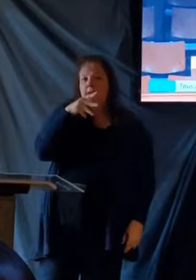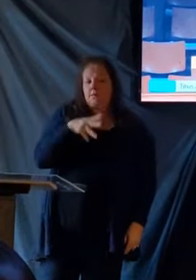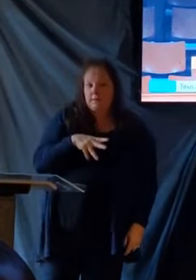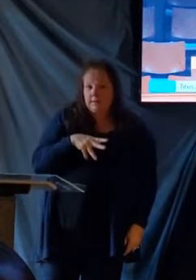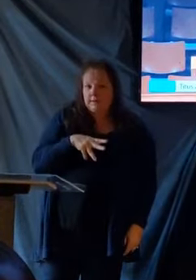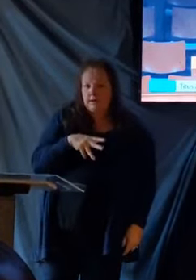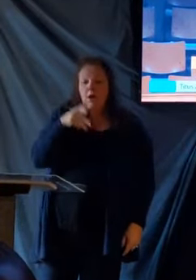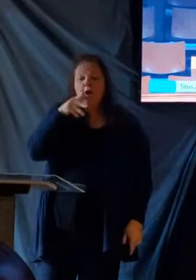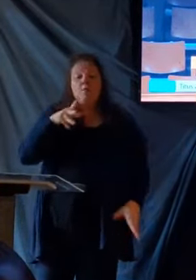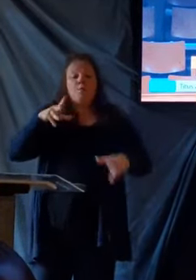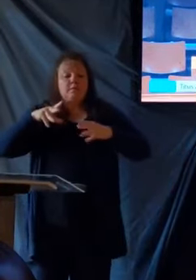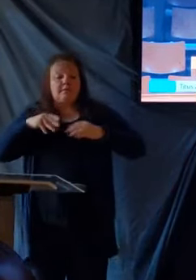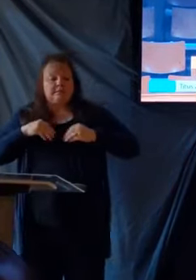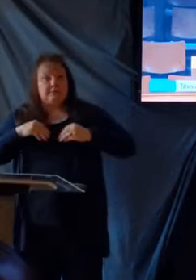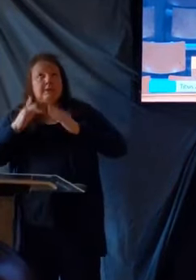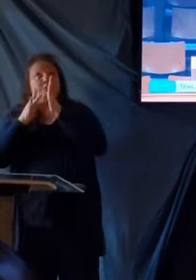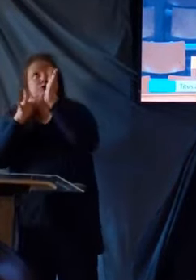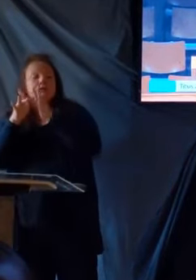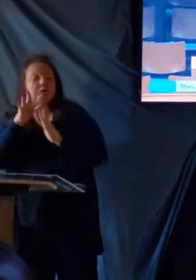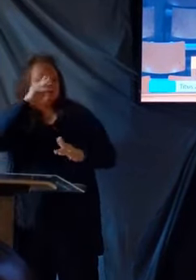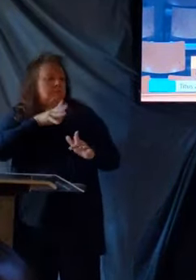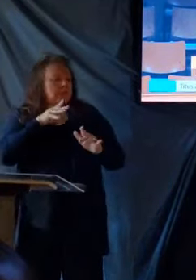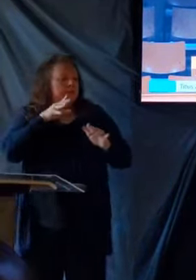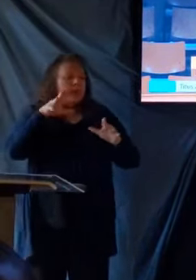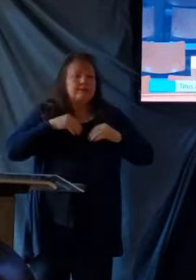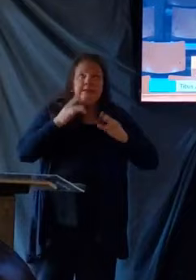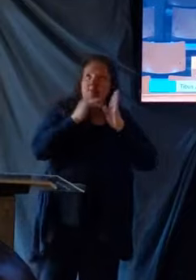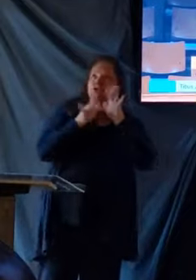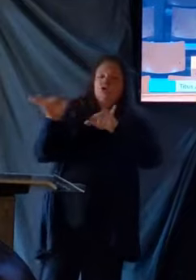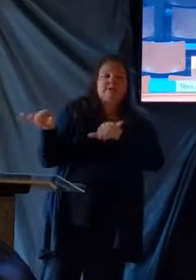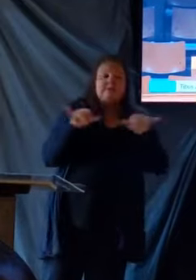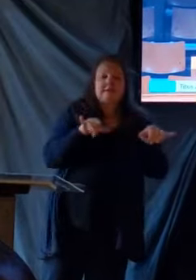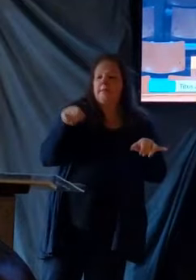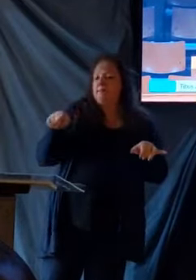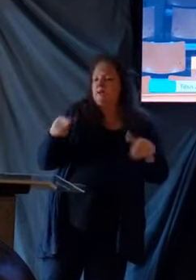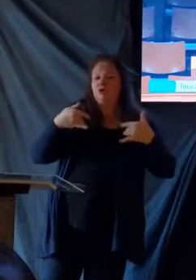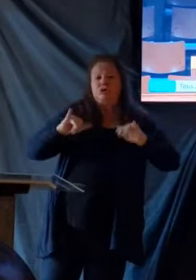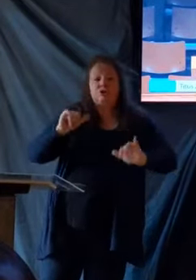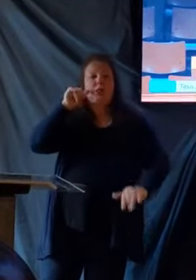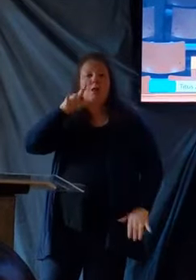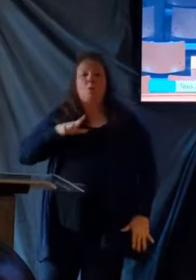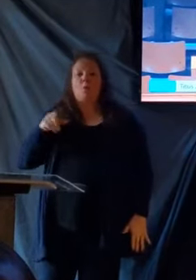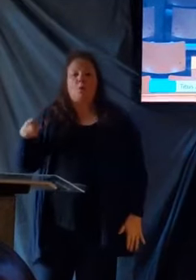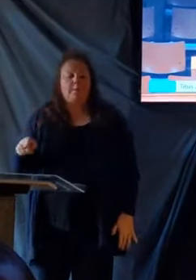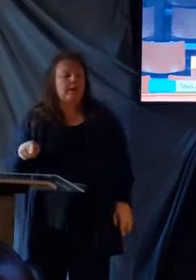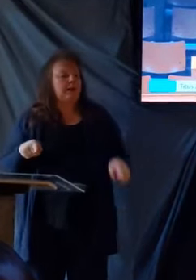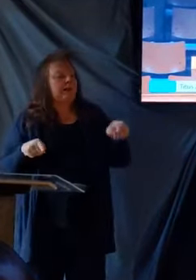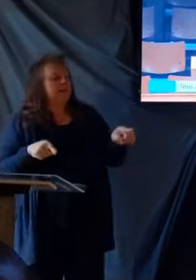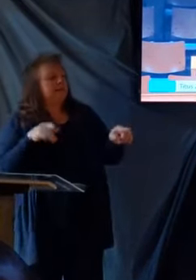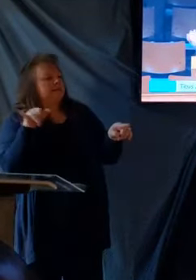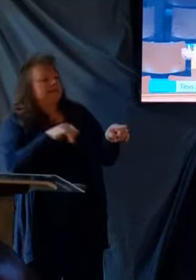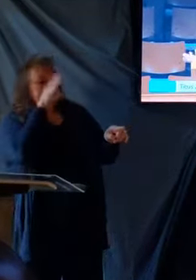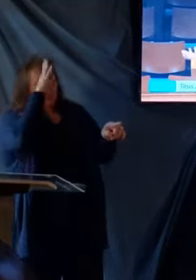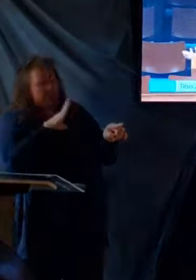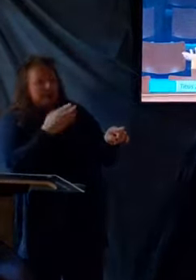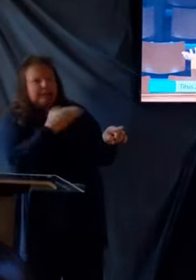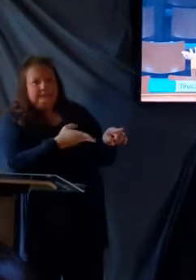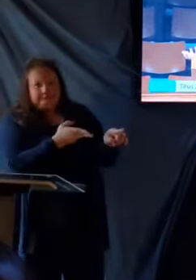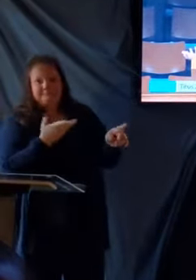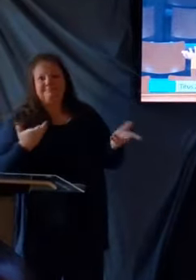salvation that a woman receives is the same as a man receives. But it doesn't change her from being a woman, nor does it change a man from being a